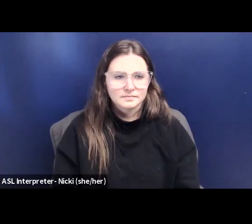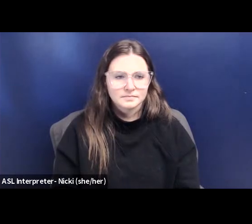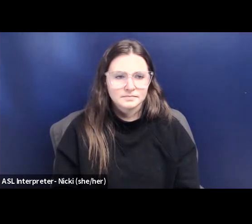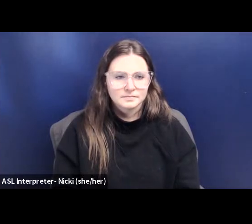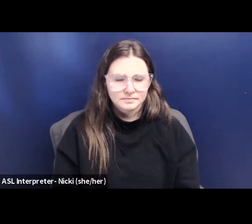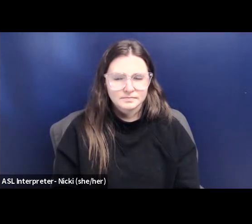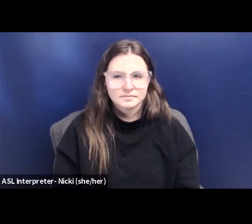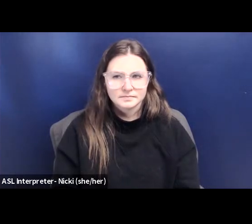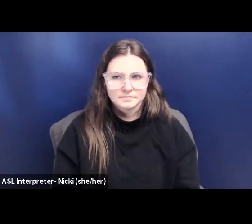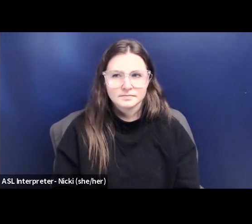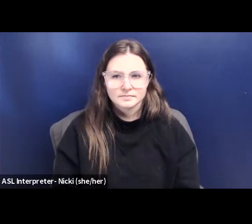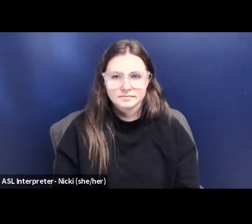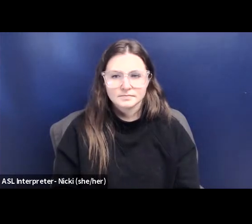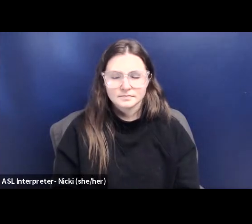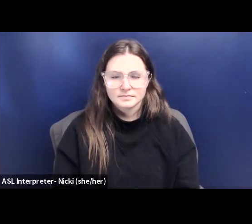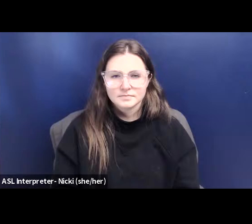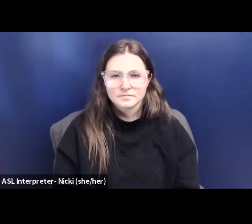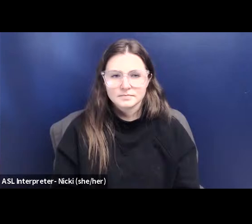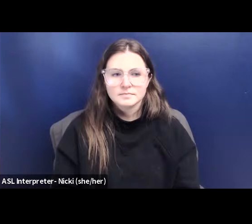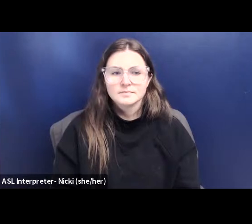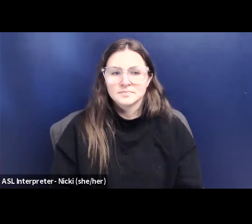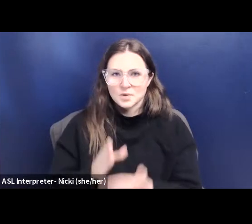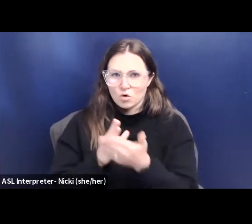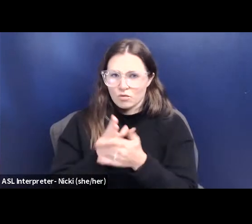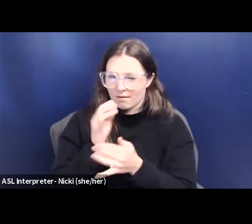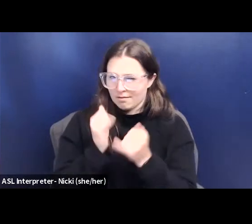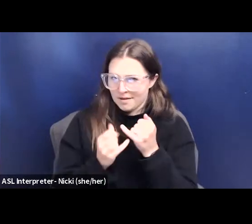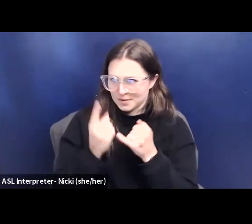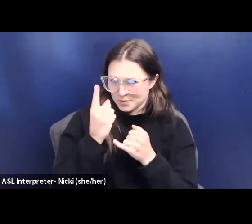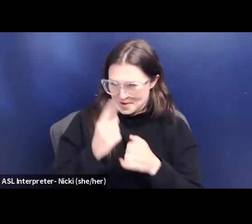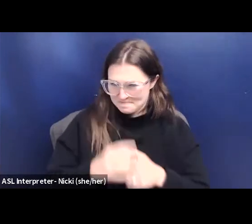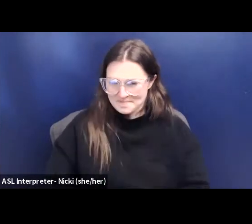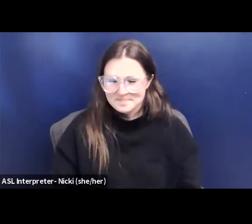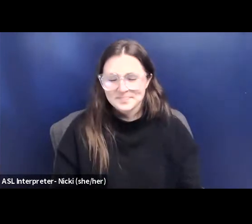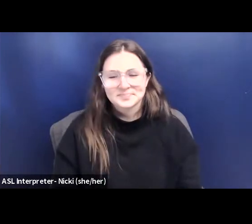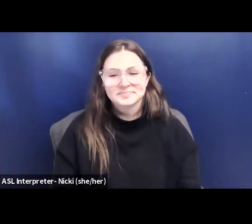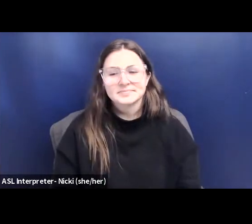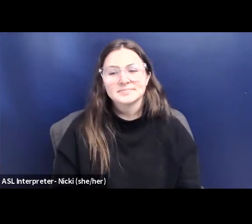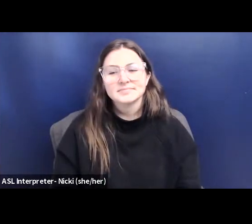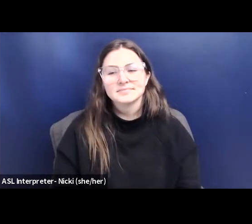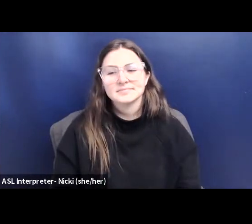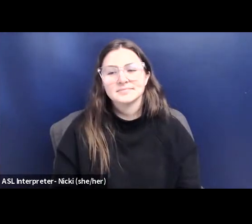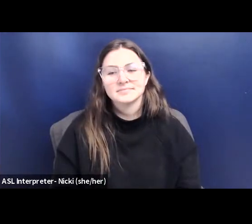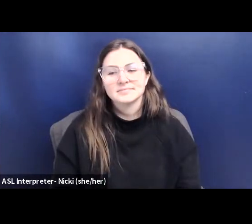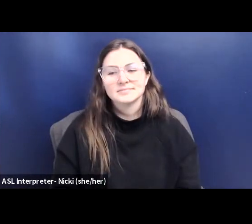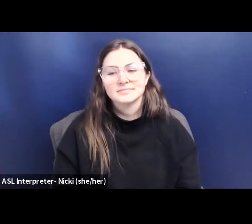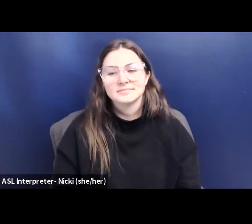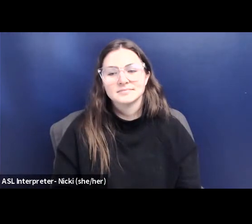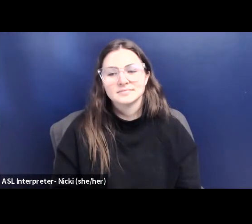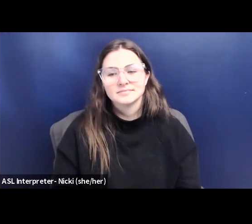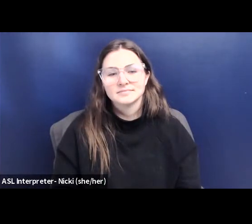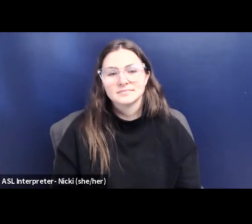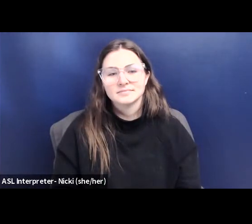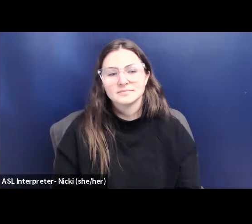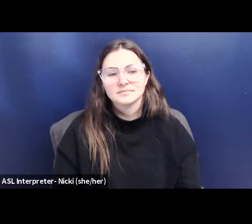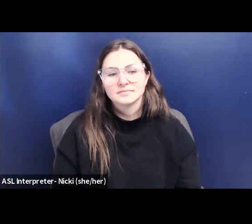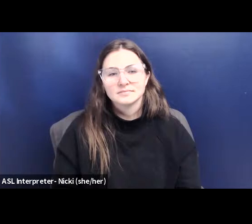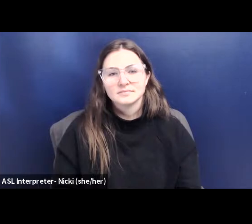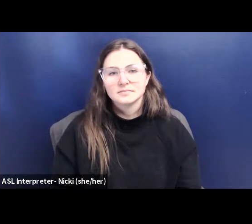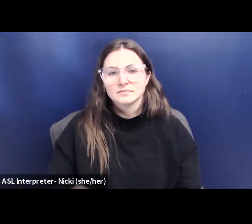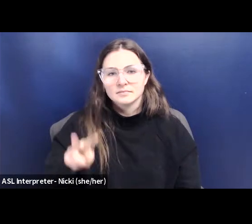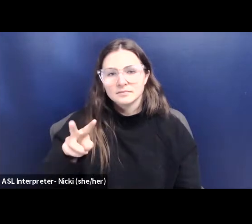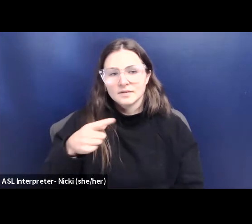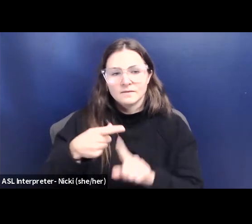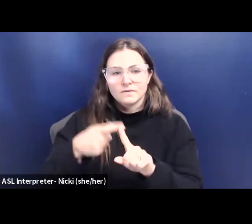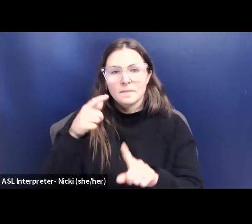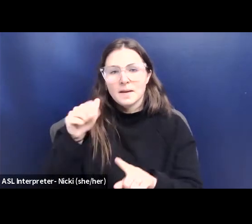All right, last question I'm gonna respond to from Amir. As